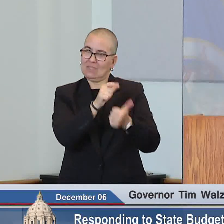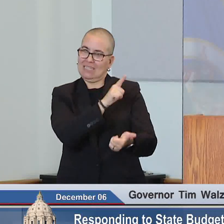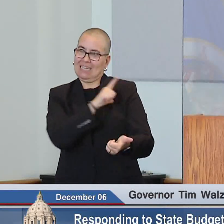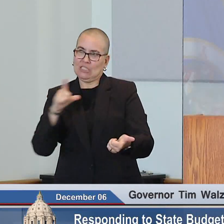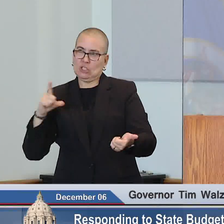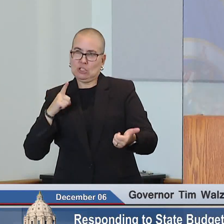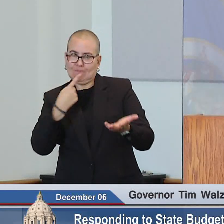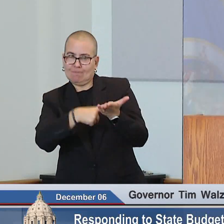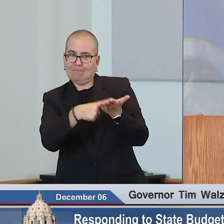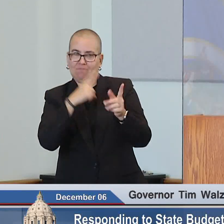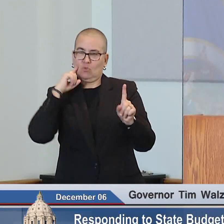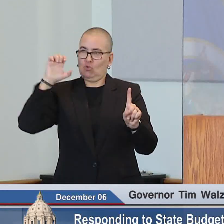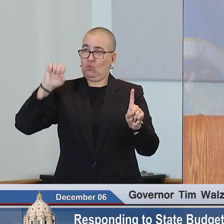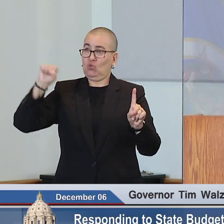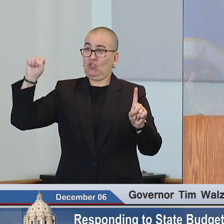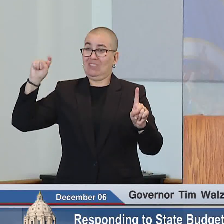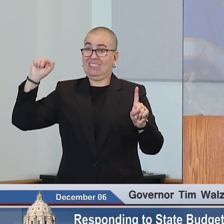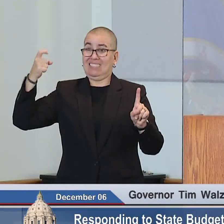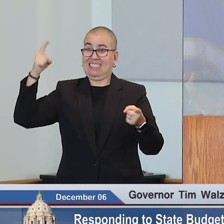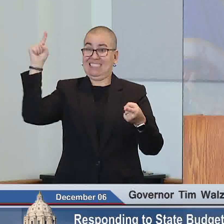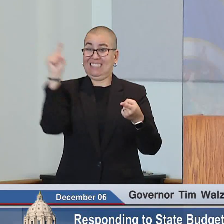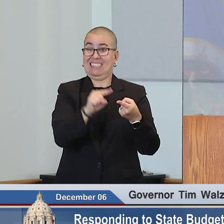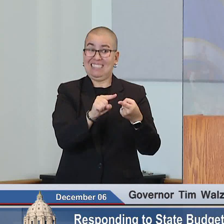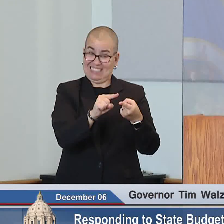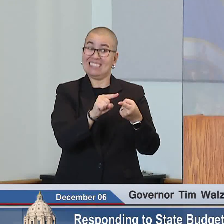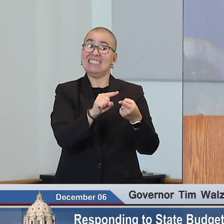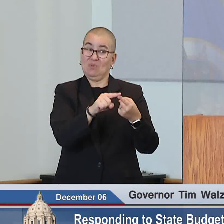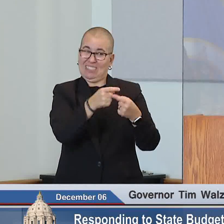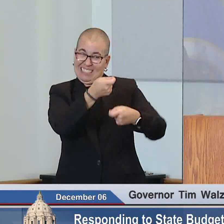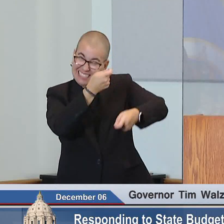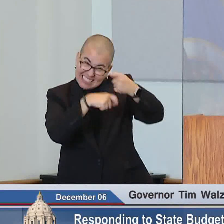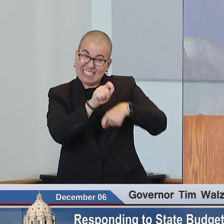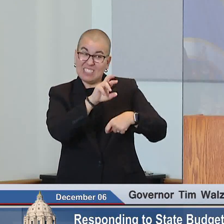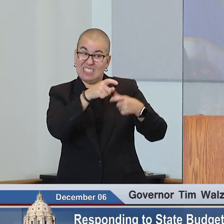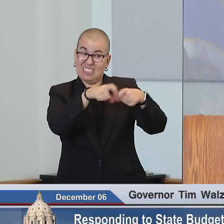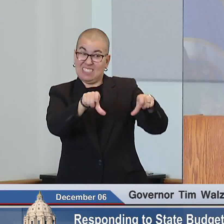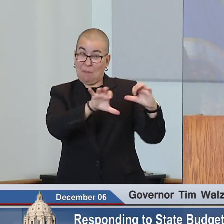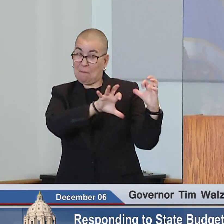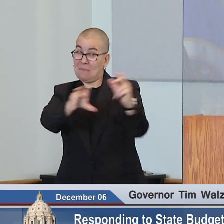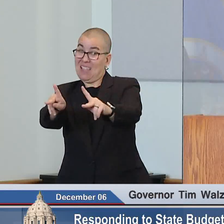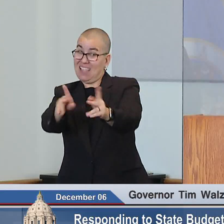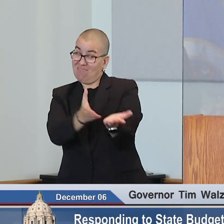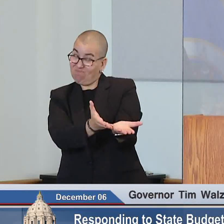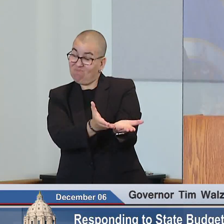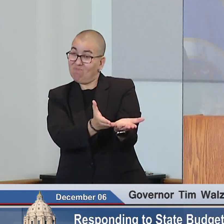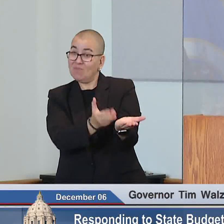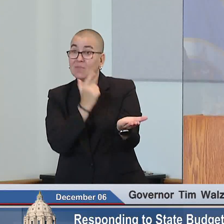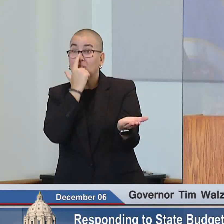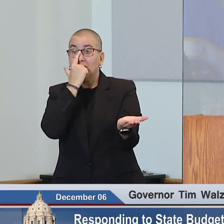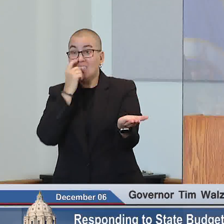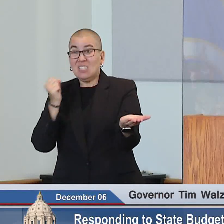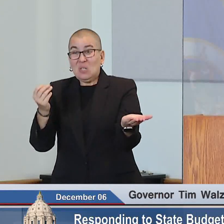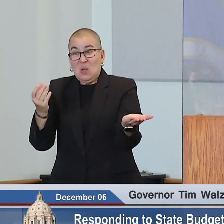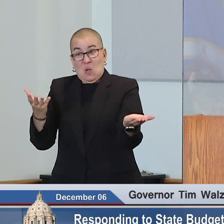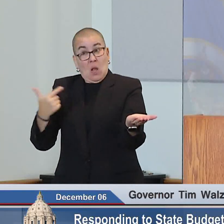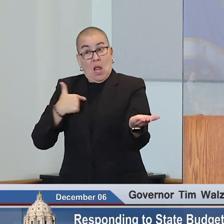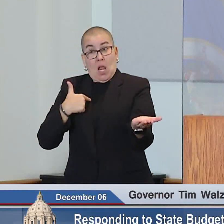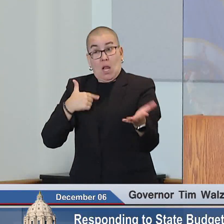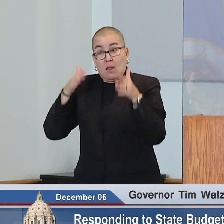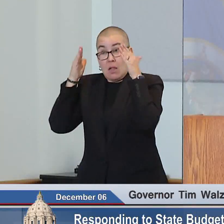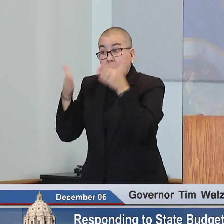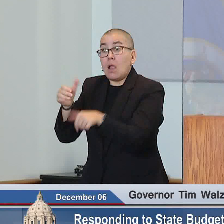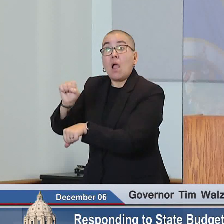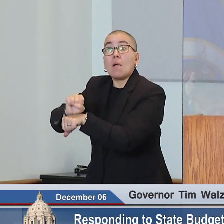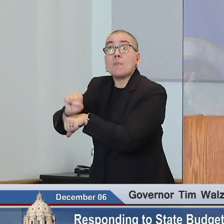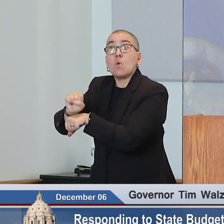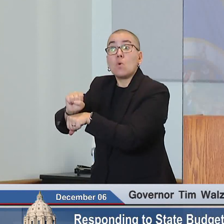around some of these rebate checks. But I'm focusing on working-class Minnesotans and senior citizens. I think the only thing I